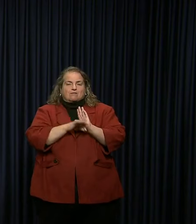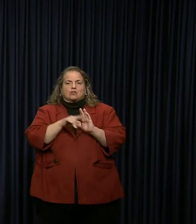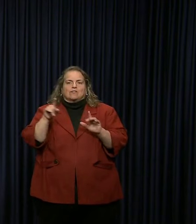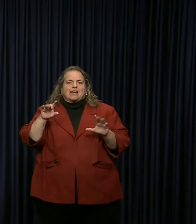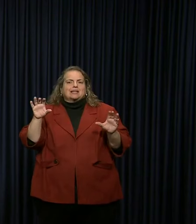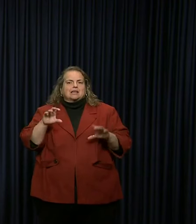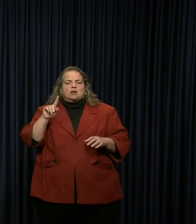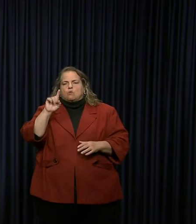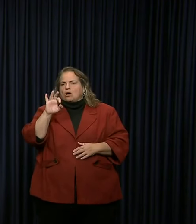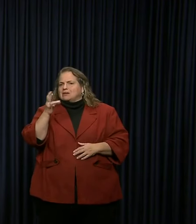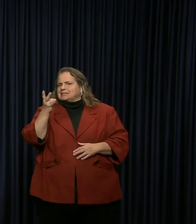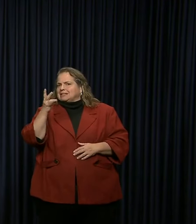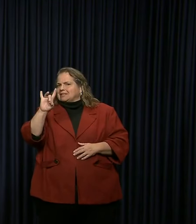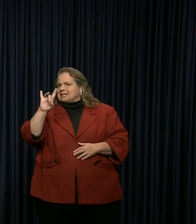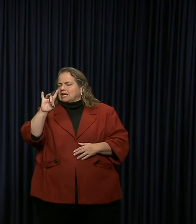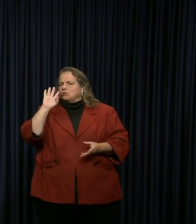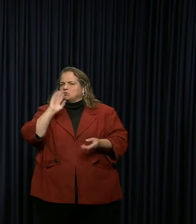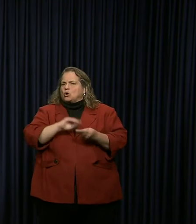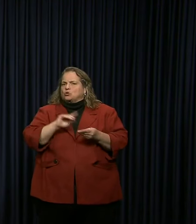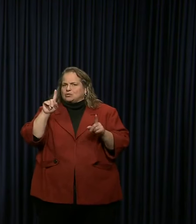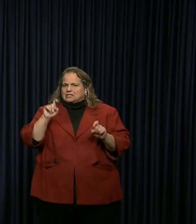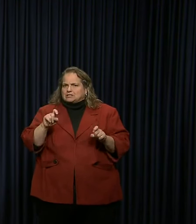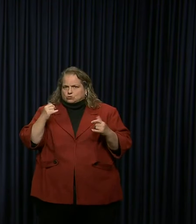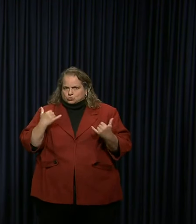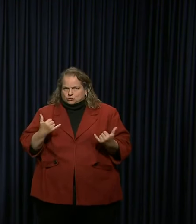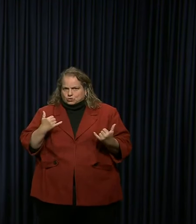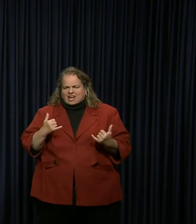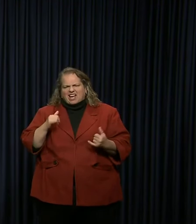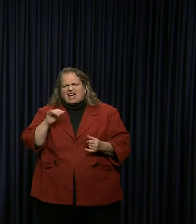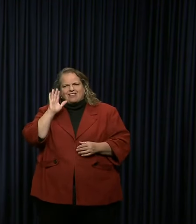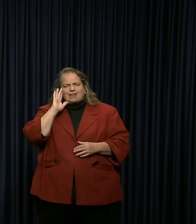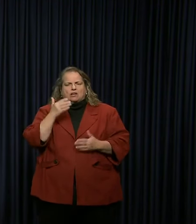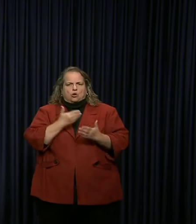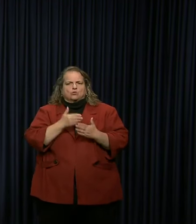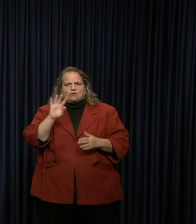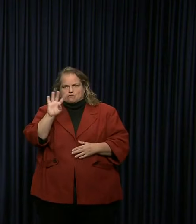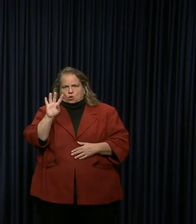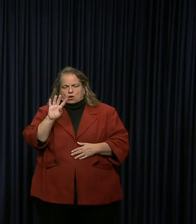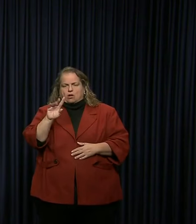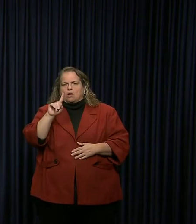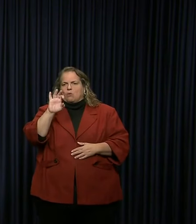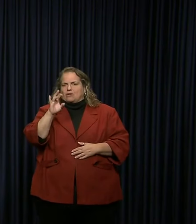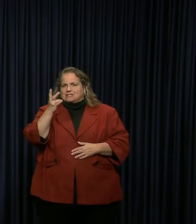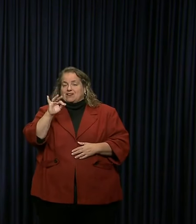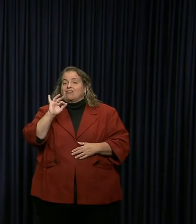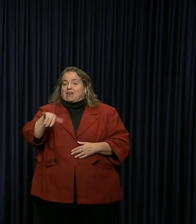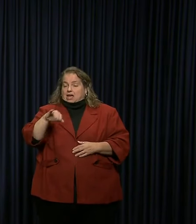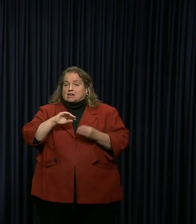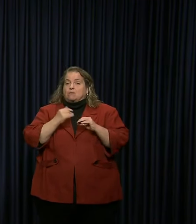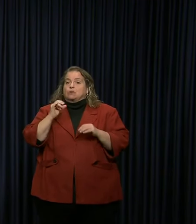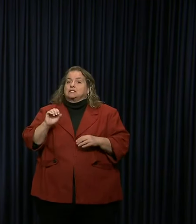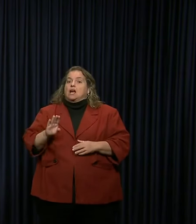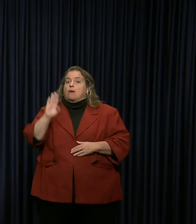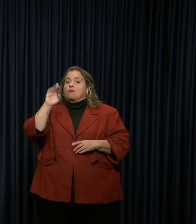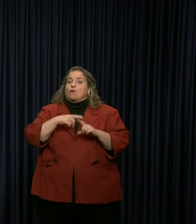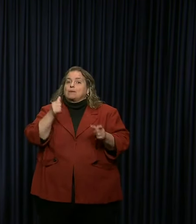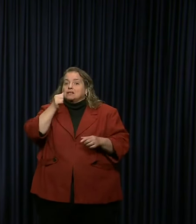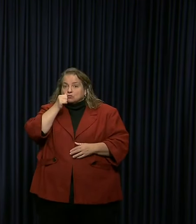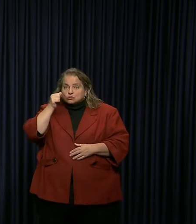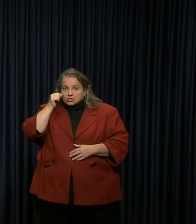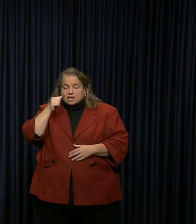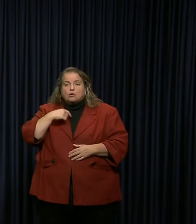178 total tests today, or at least as they were approaching 4. That was their number. That is up from yesterday. We believe that we